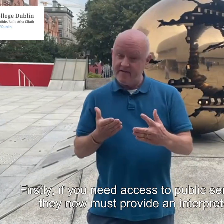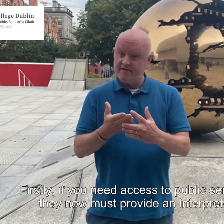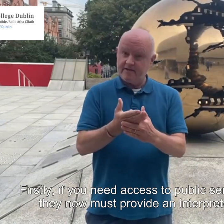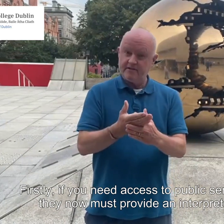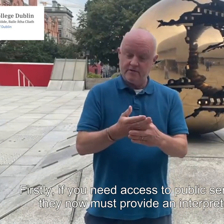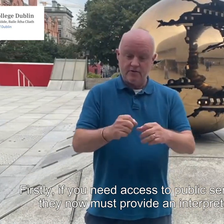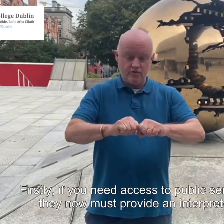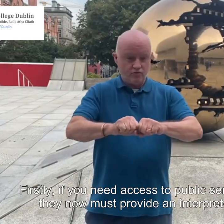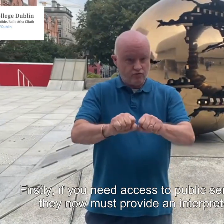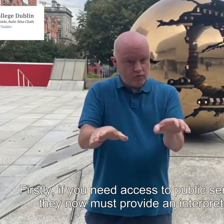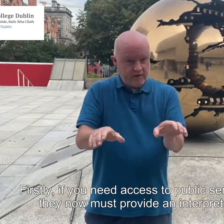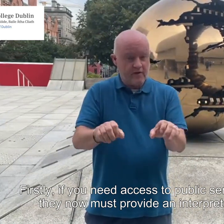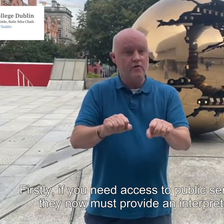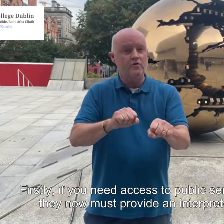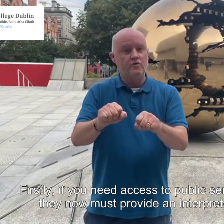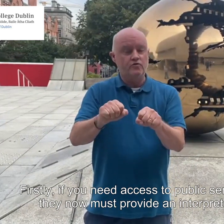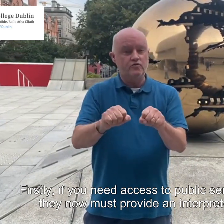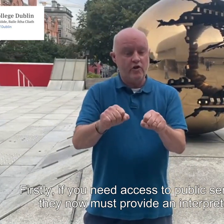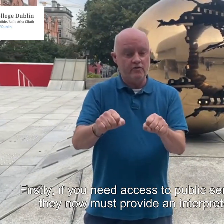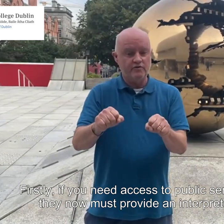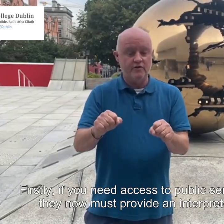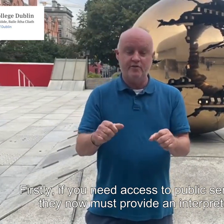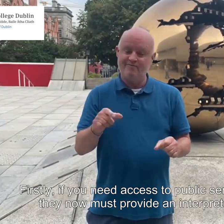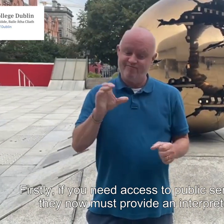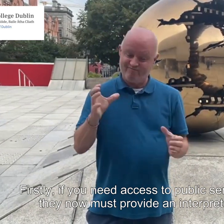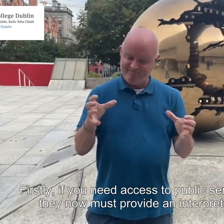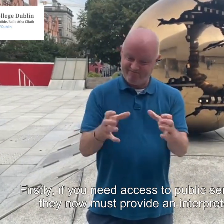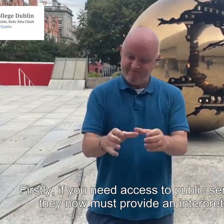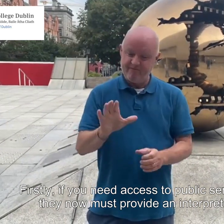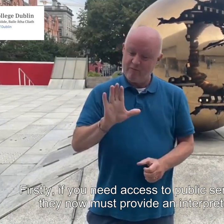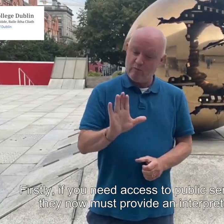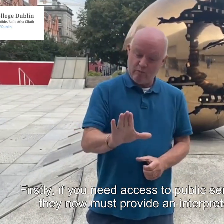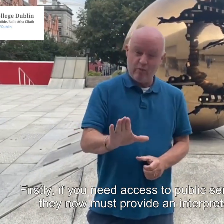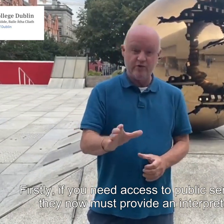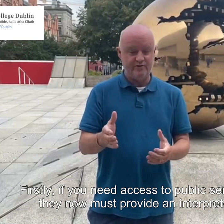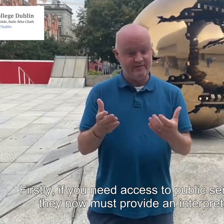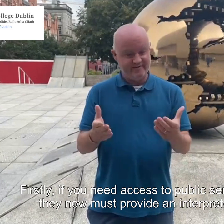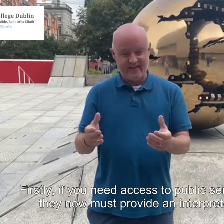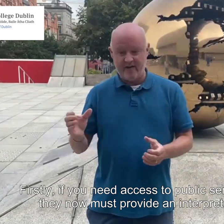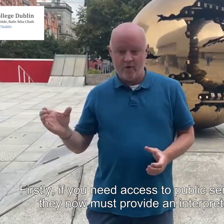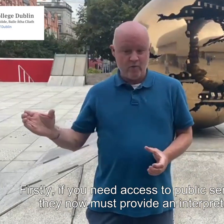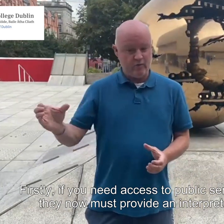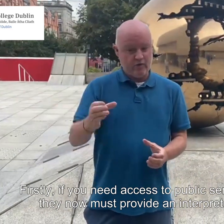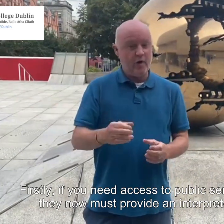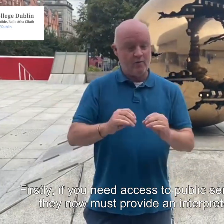if you need access to public services, they now must provide an interpreter.